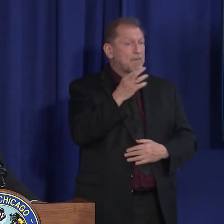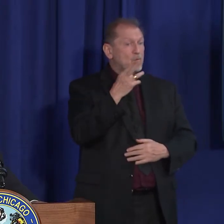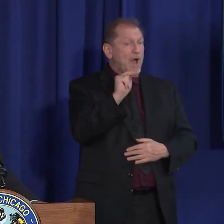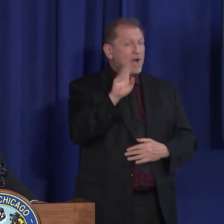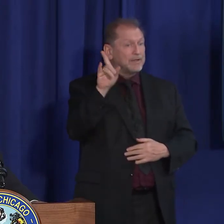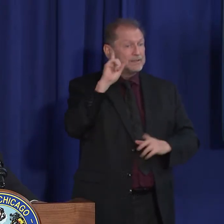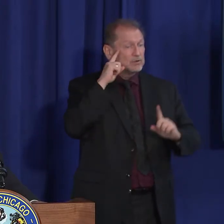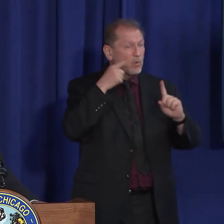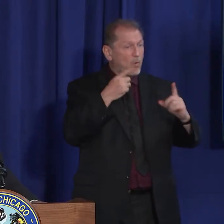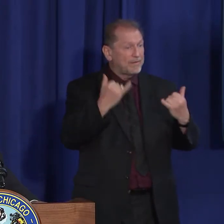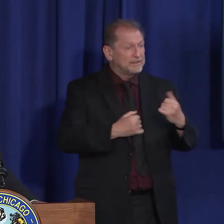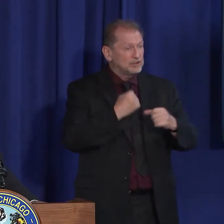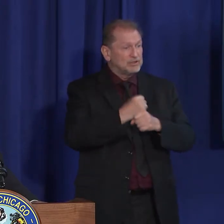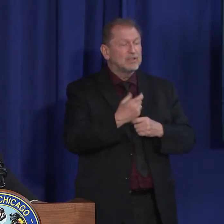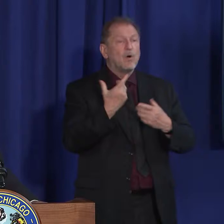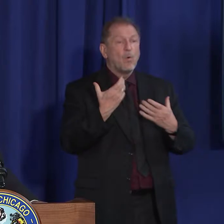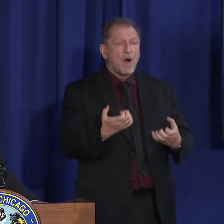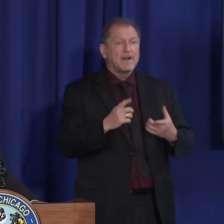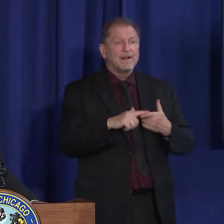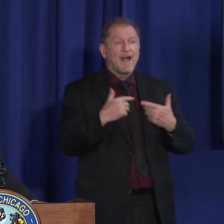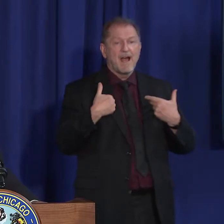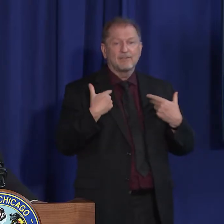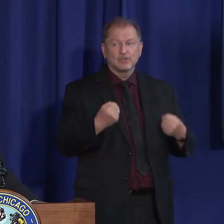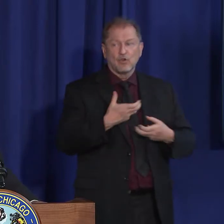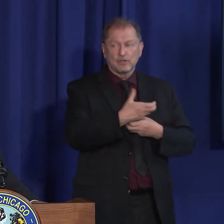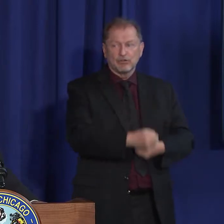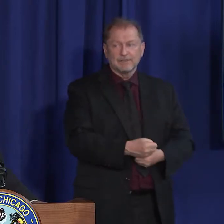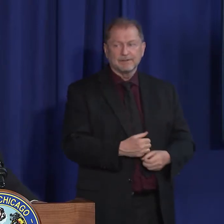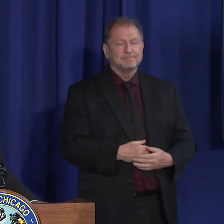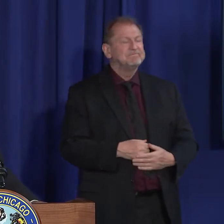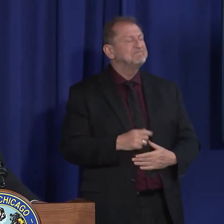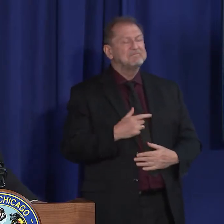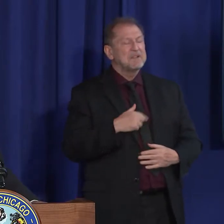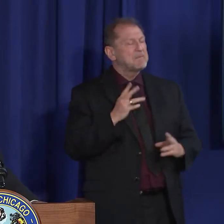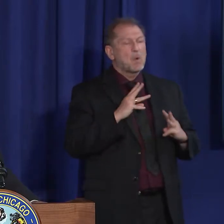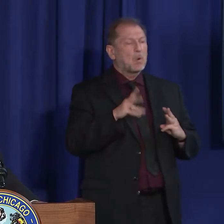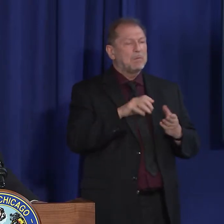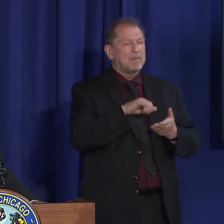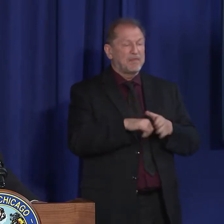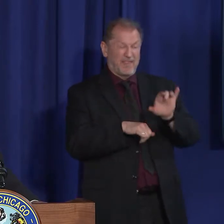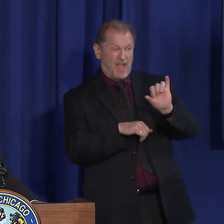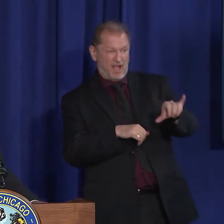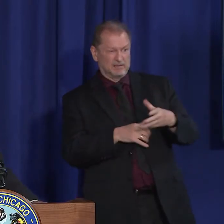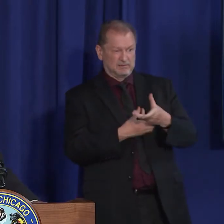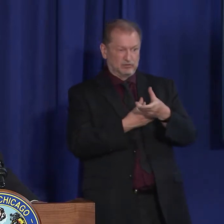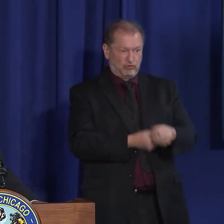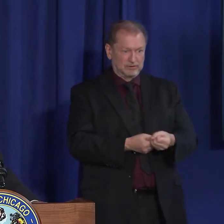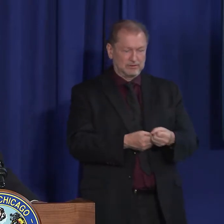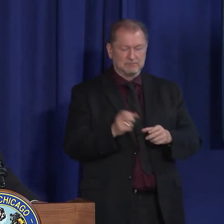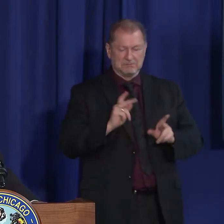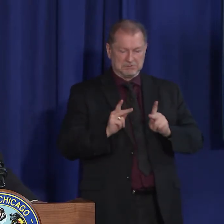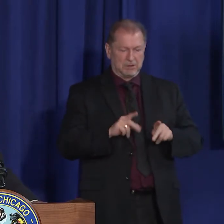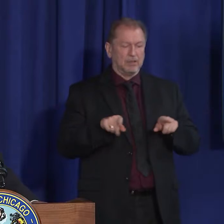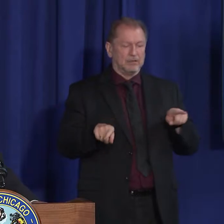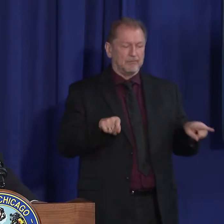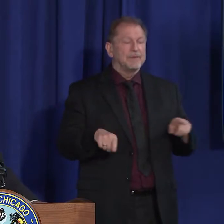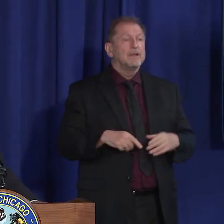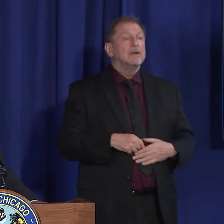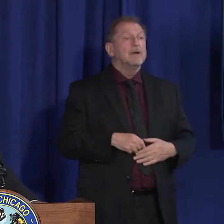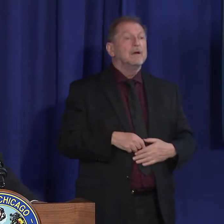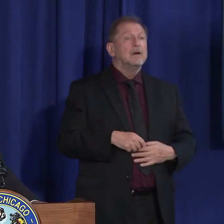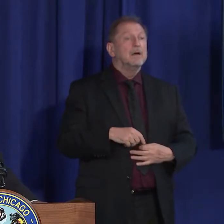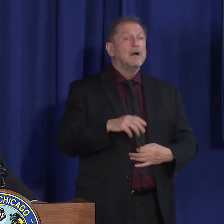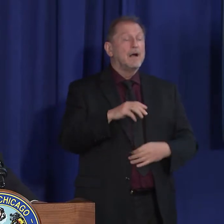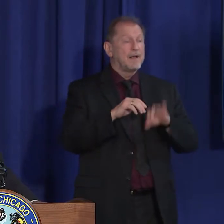main goal this year of restoring that trust? No, I don't have any concern about that whatsoever. Look, I have a great deal of respect for